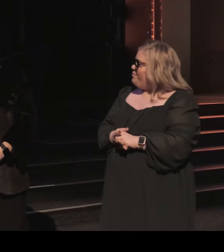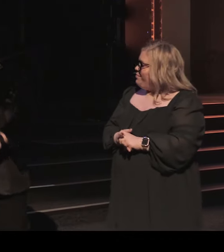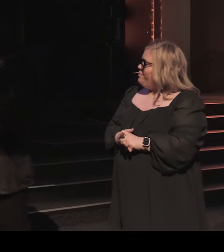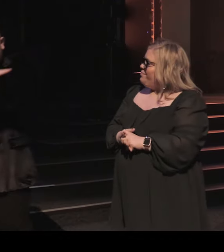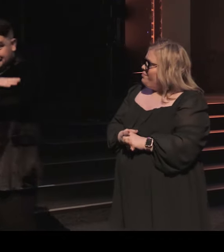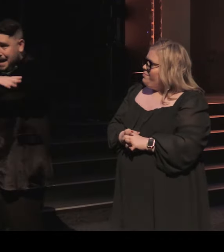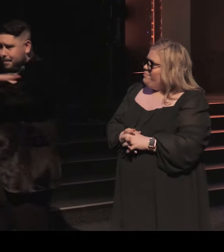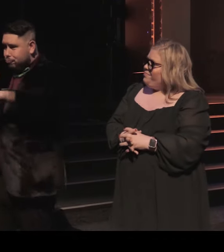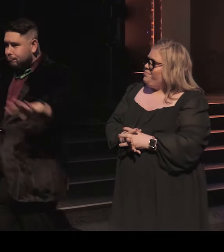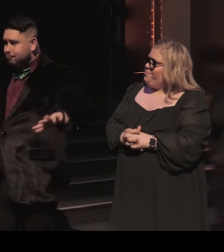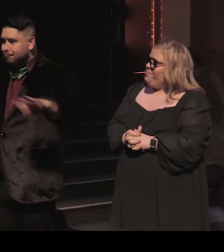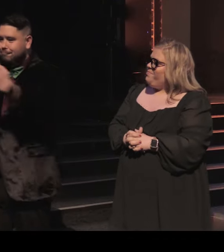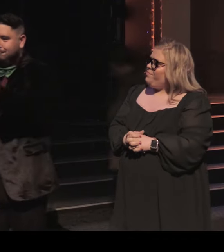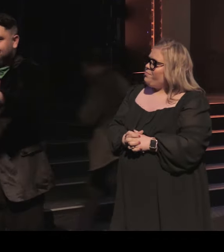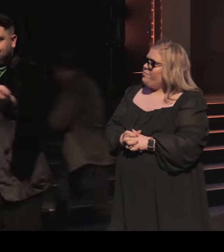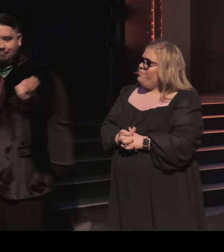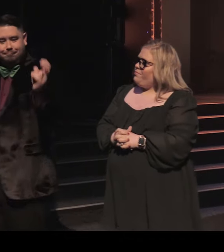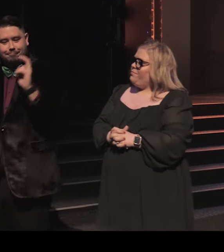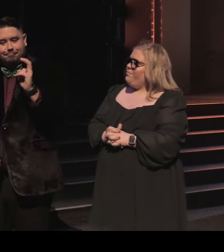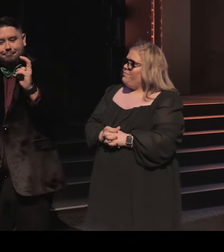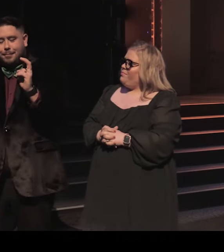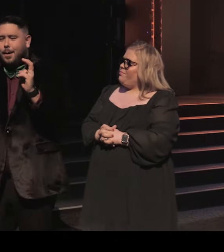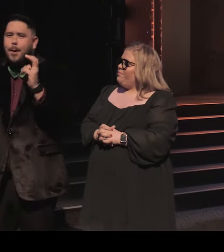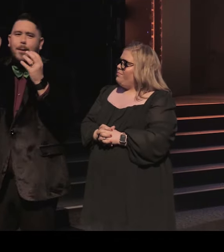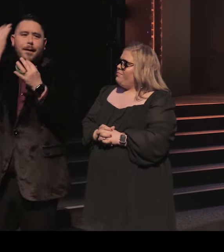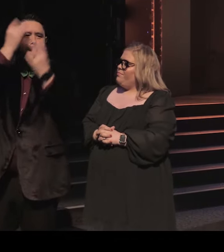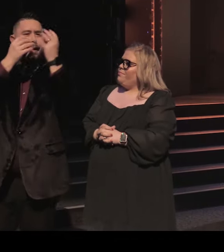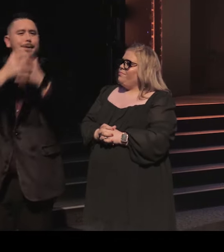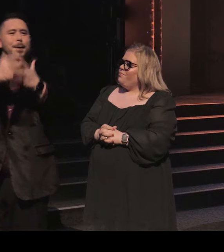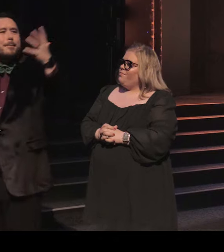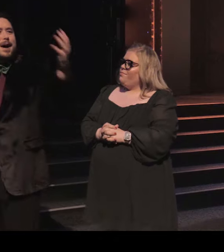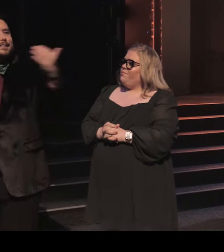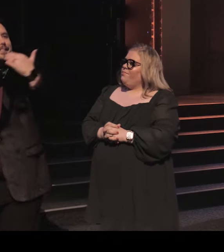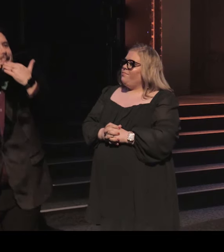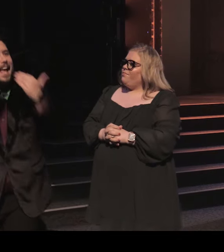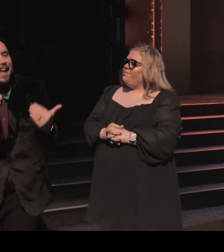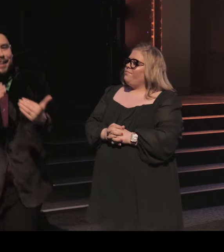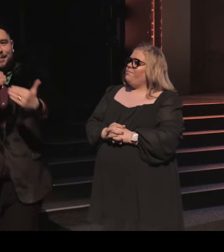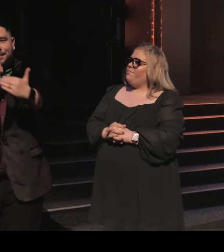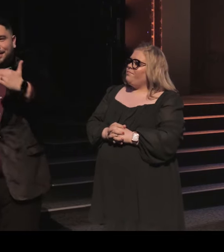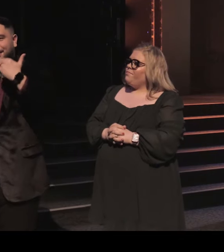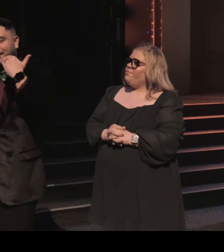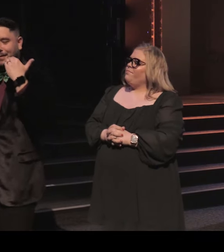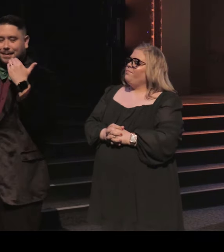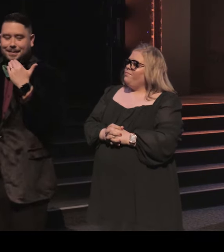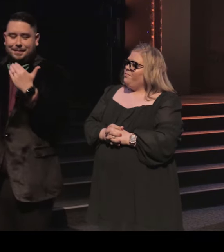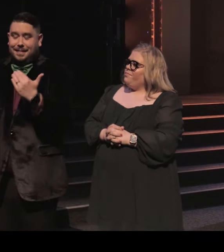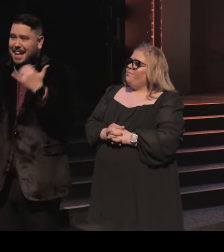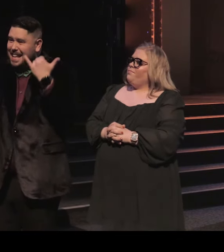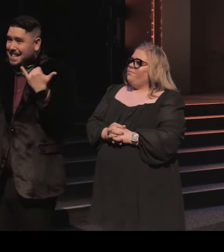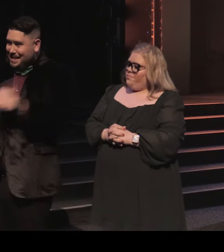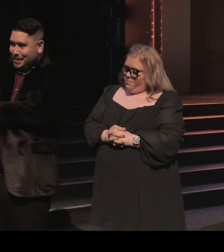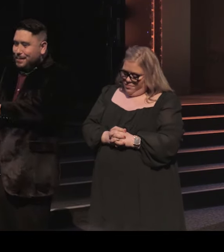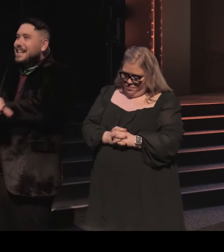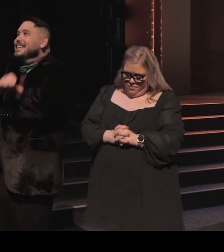Gathered round the table, so much to be thankful for. It's